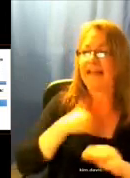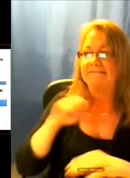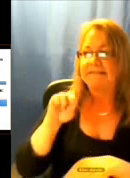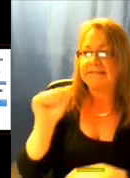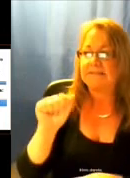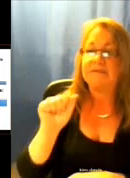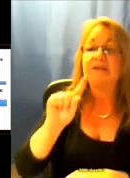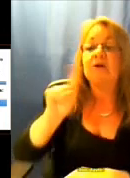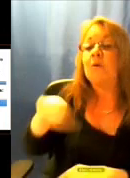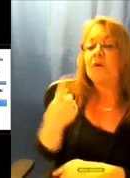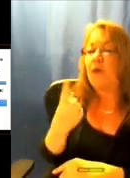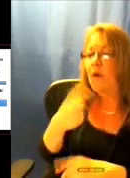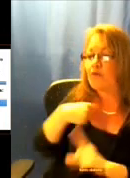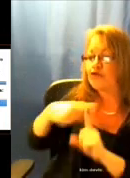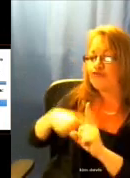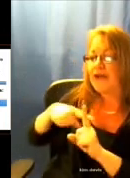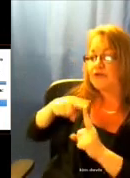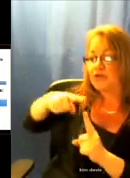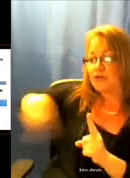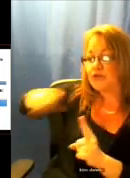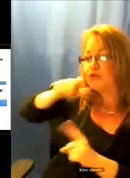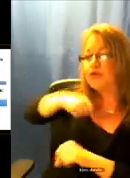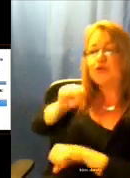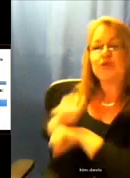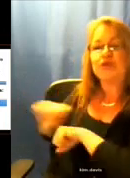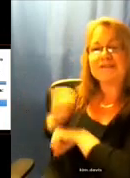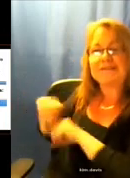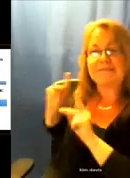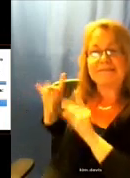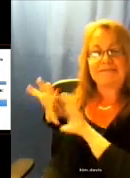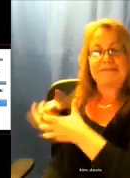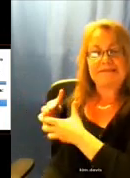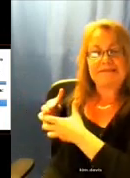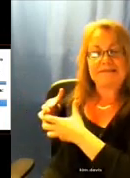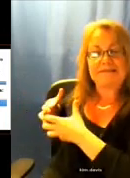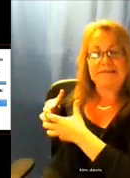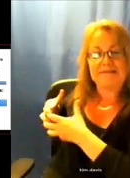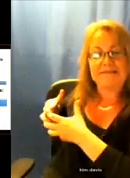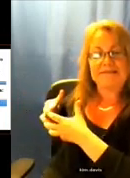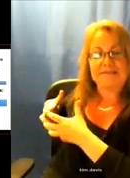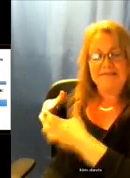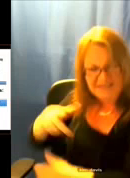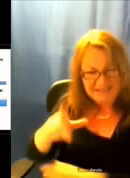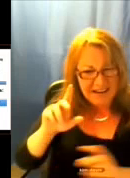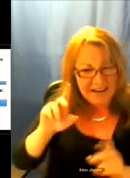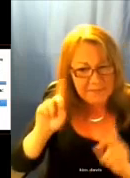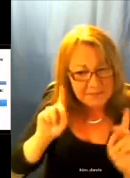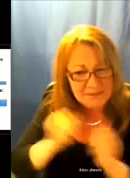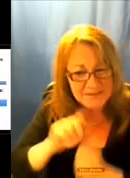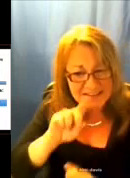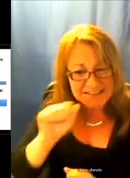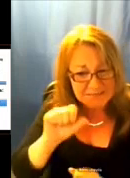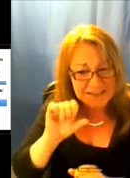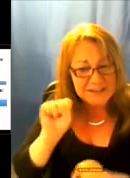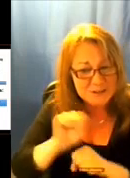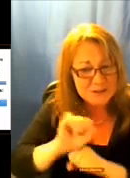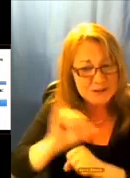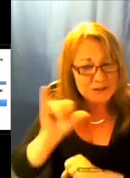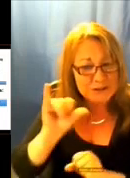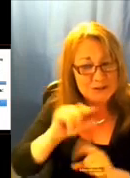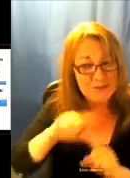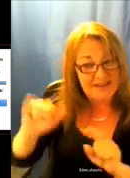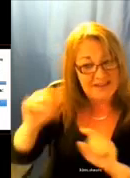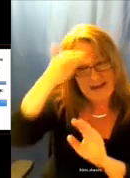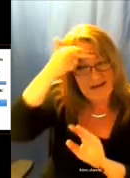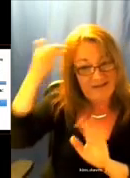somebody said, "Oh, no. People that are only working, have employment, are able to